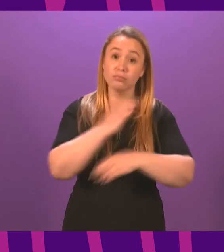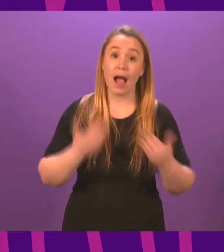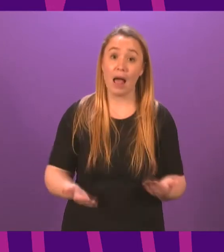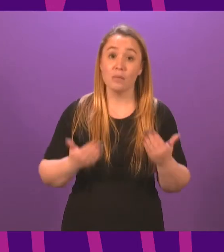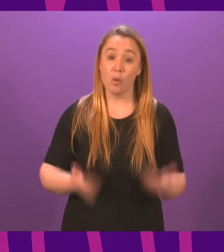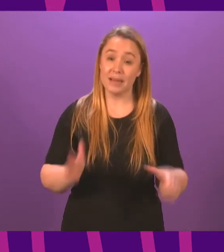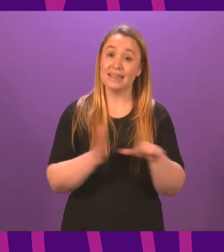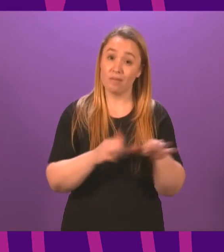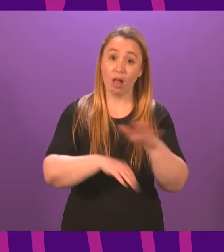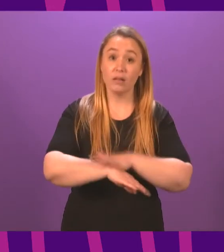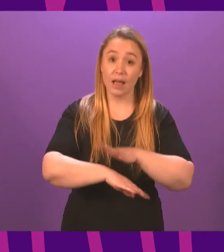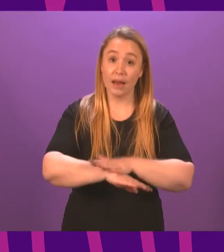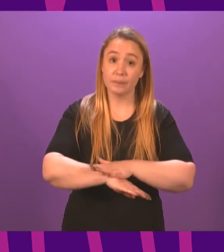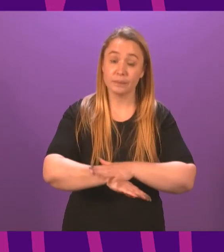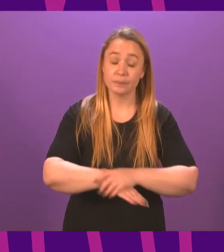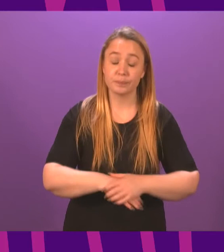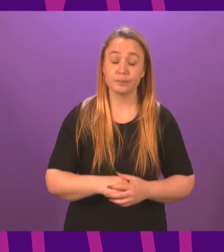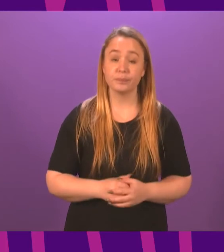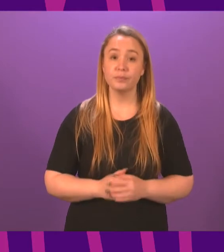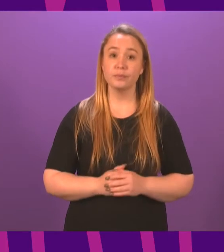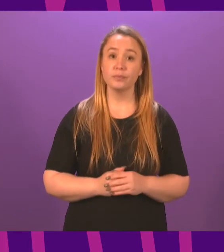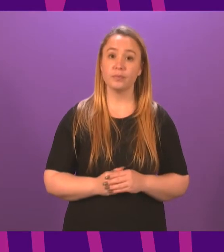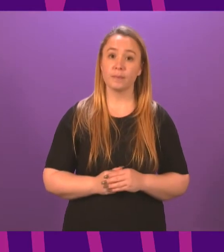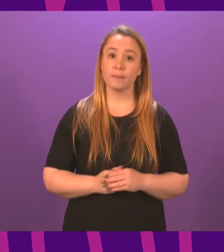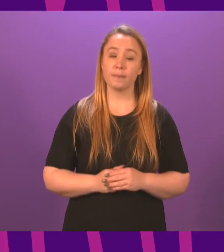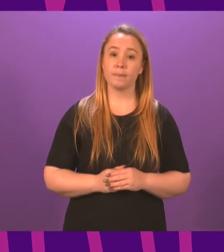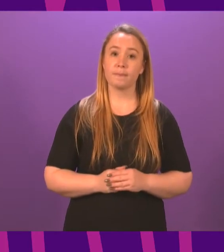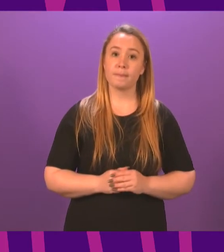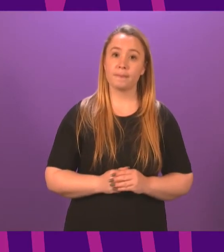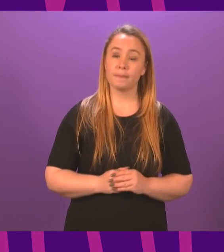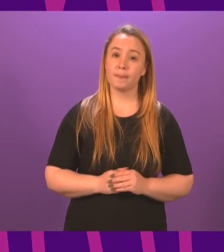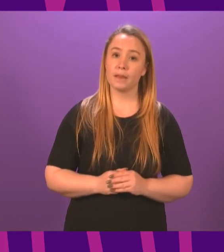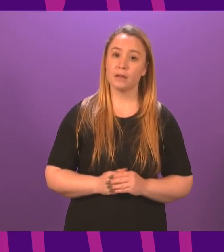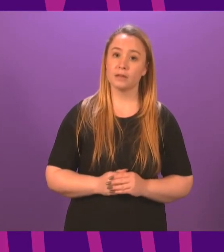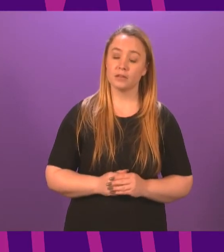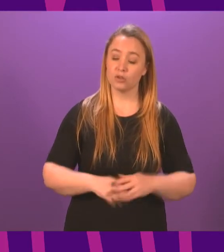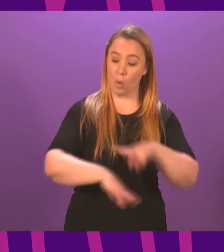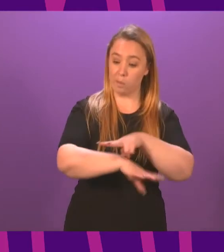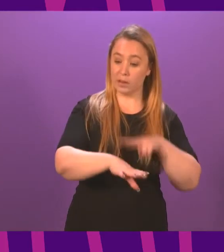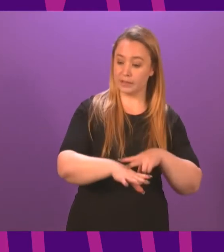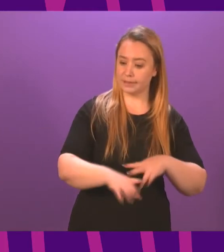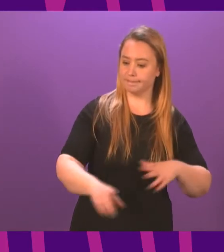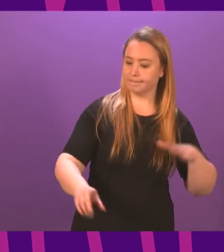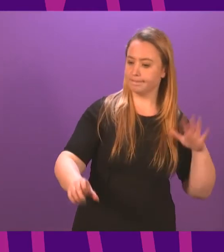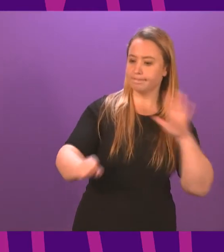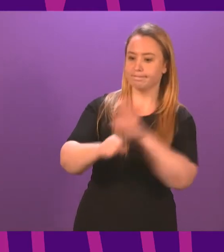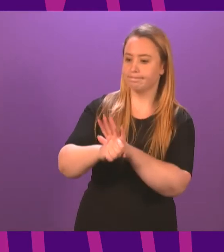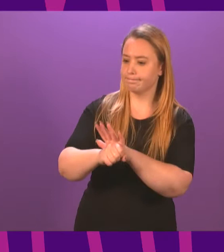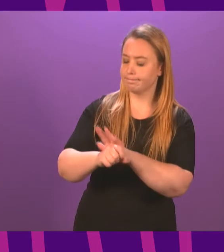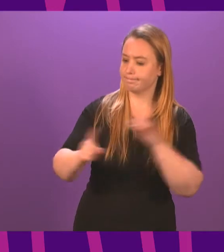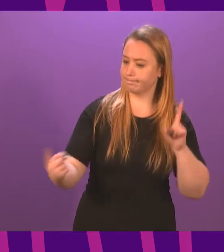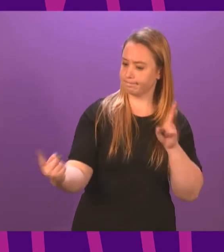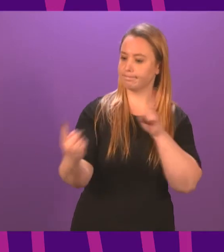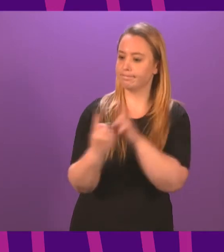explore later. Because where all this ends up is that when someone is stopped by police, having perhaps crossed a